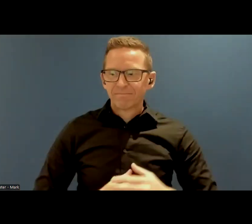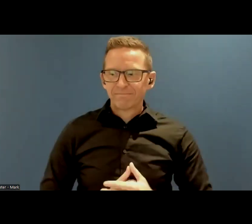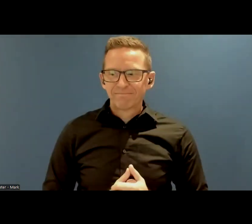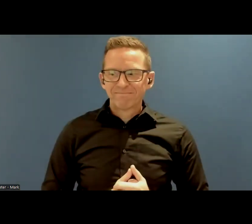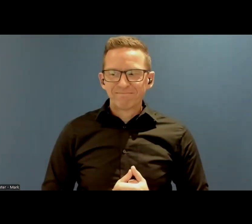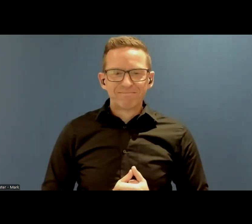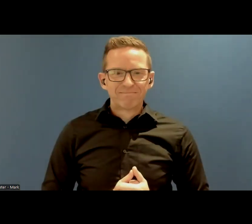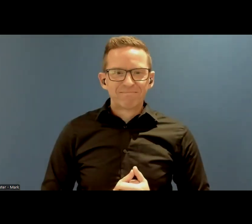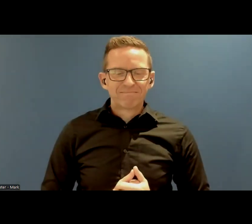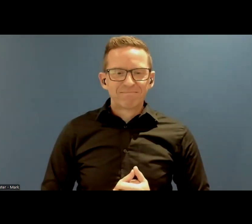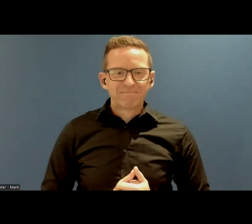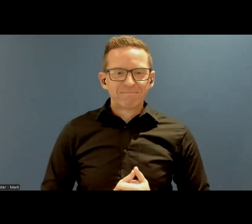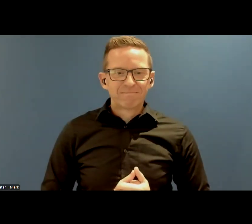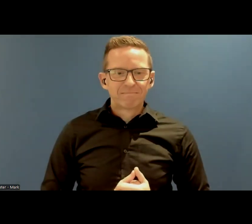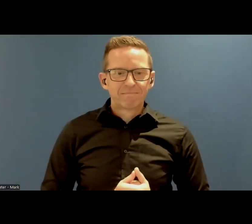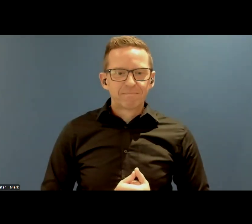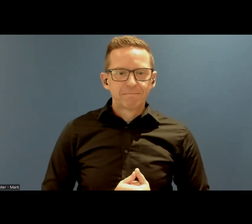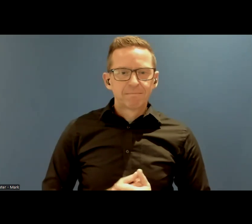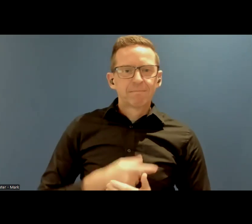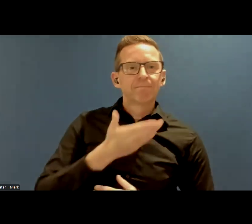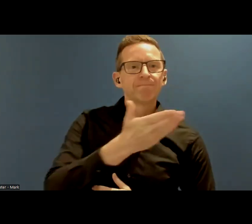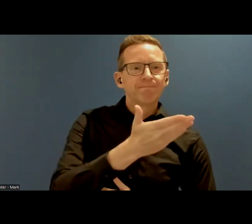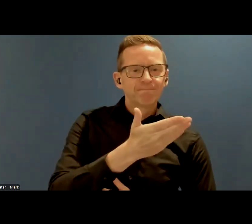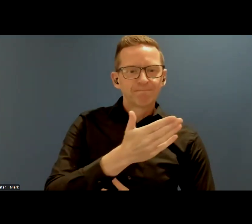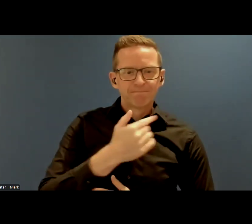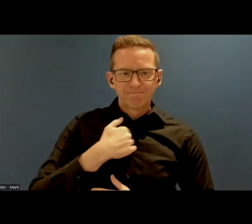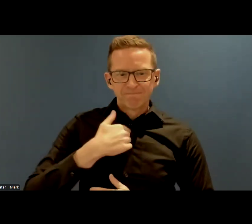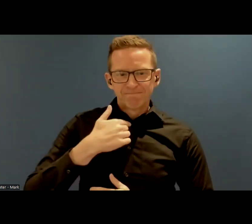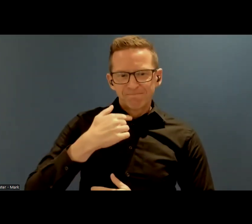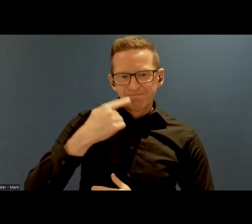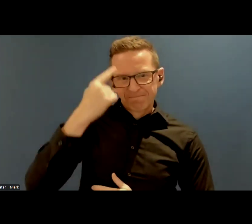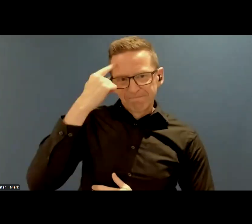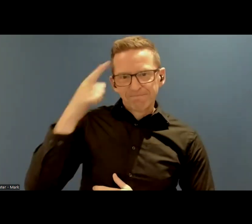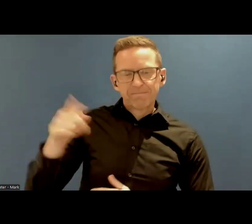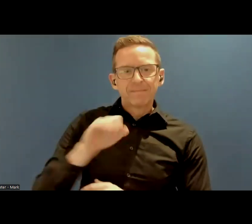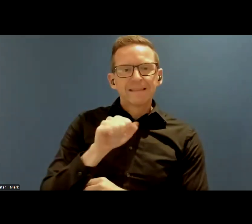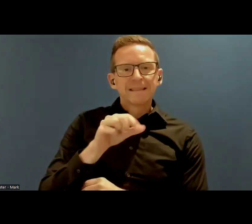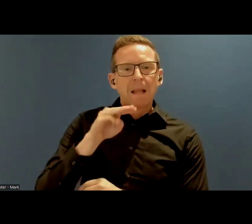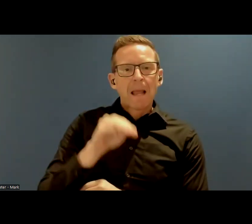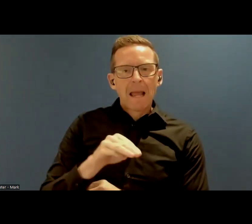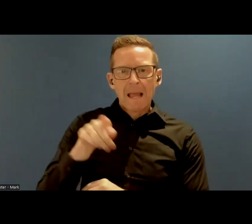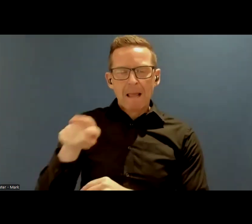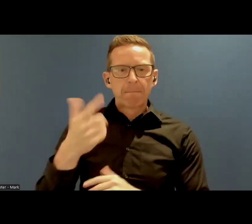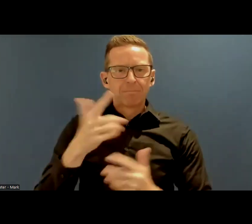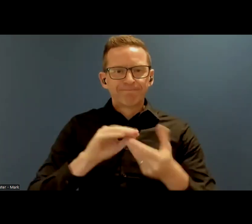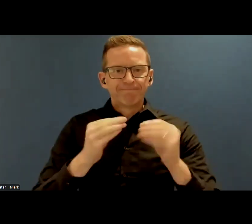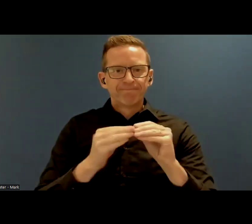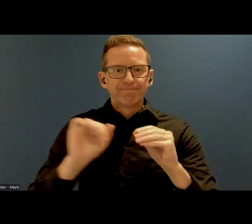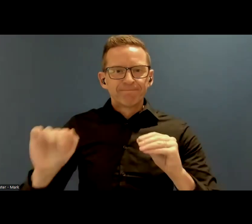I think that Samuel may be having some issues with his internet connection.